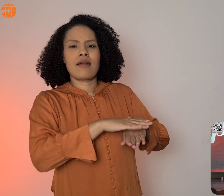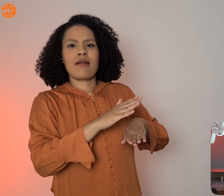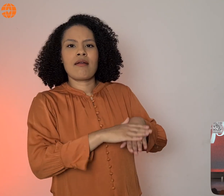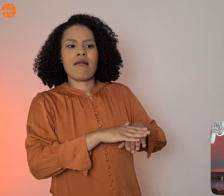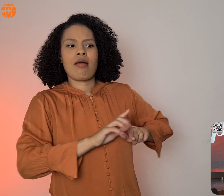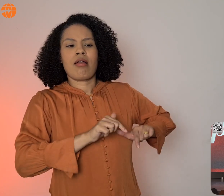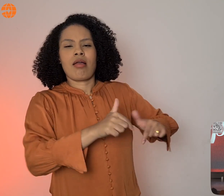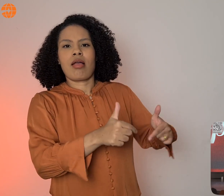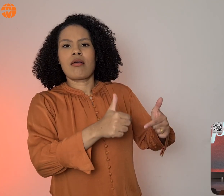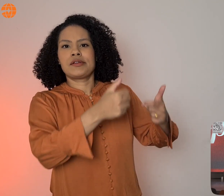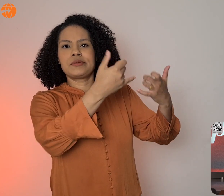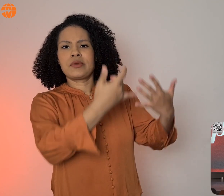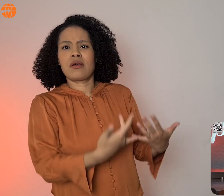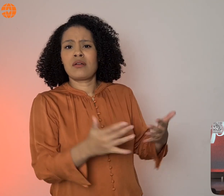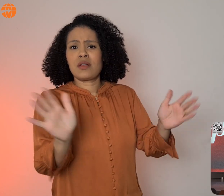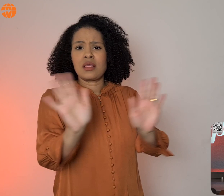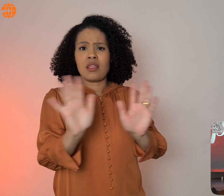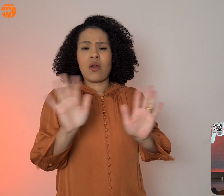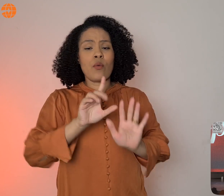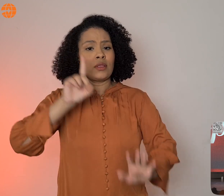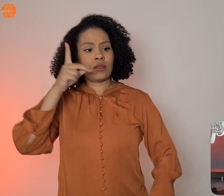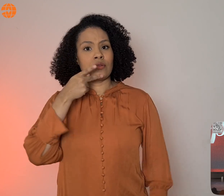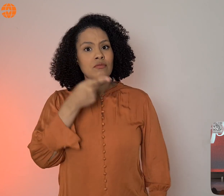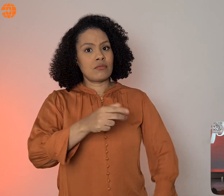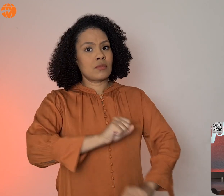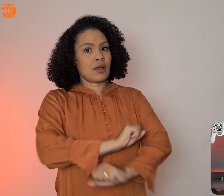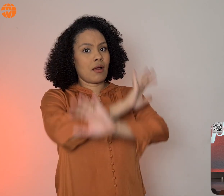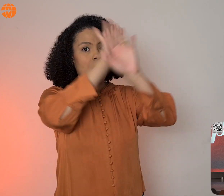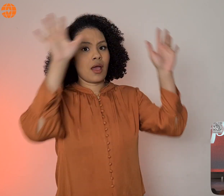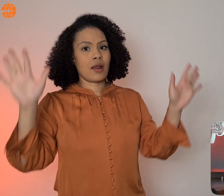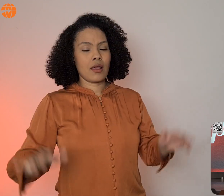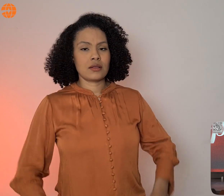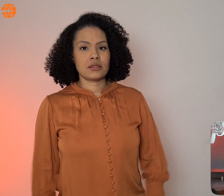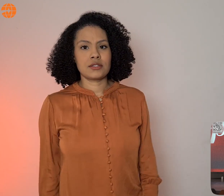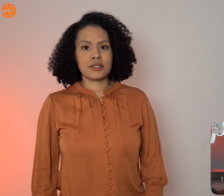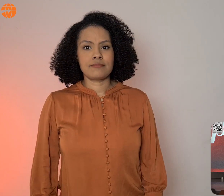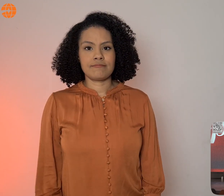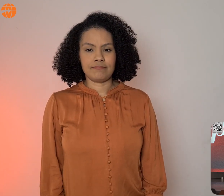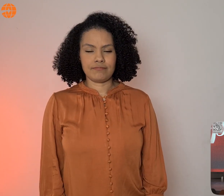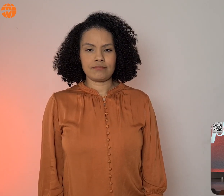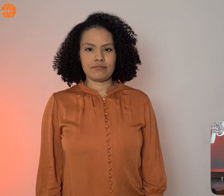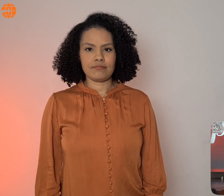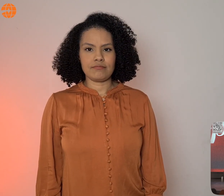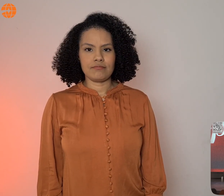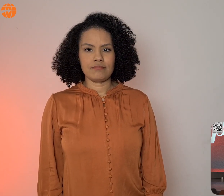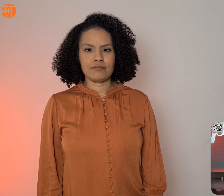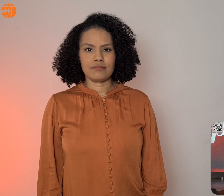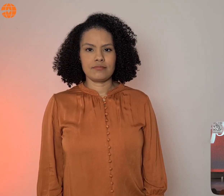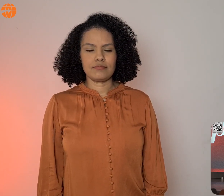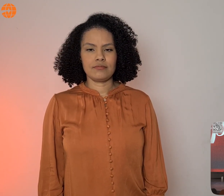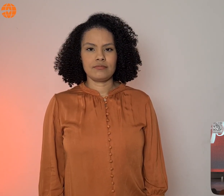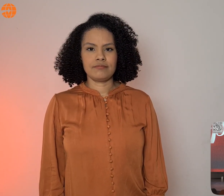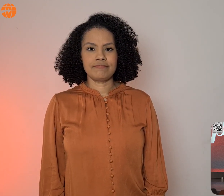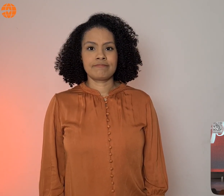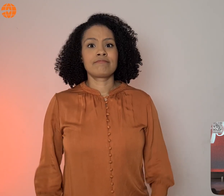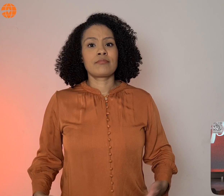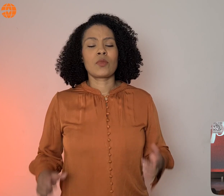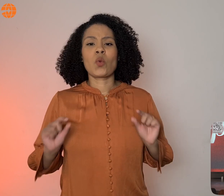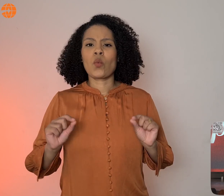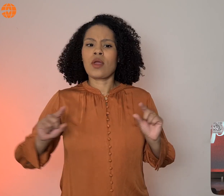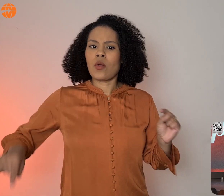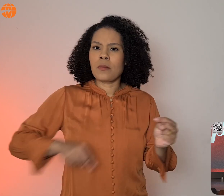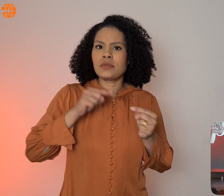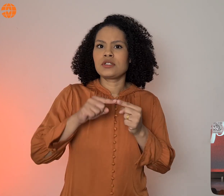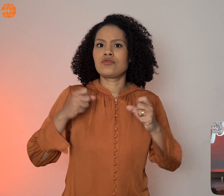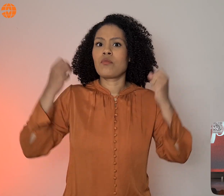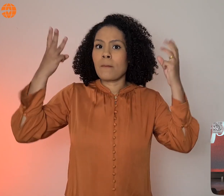que Moisés falasse sobre God isso. was making a point Deus estava ali trazendo clareza so that Moses and Israel would know who God was really like,